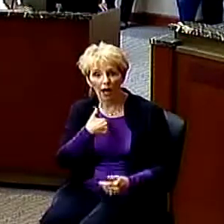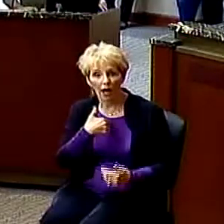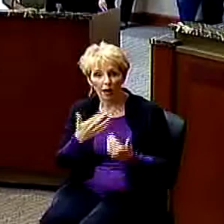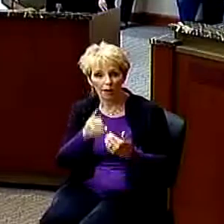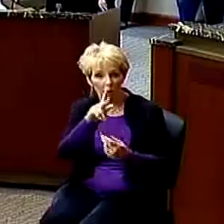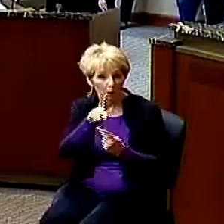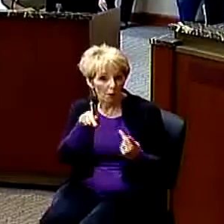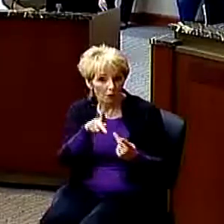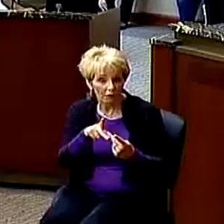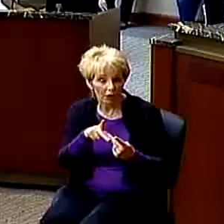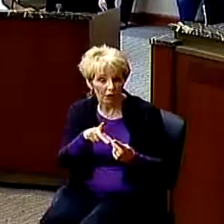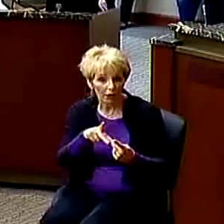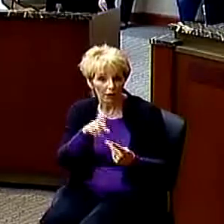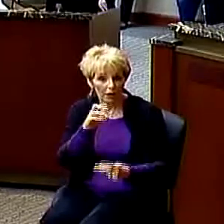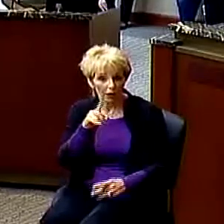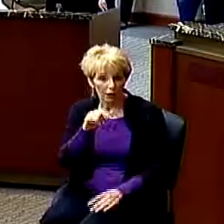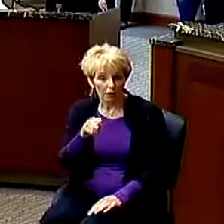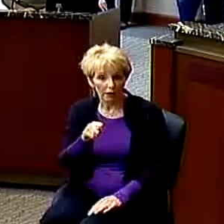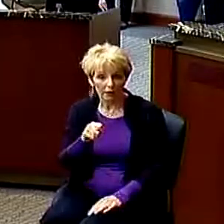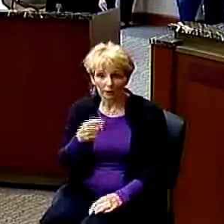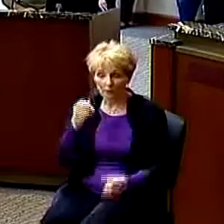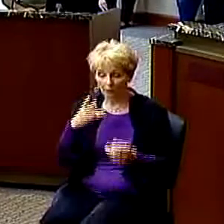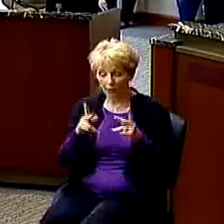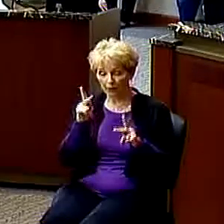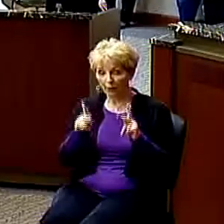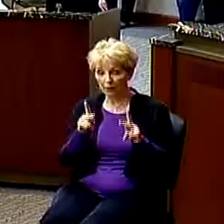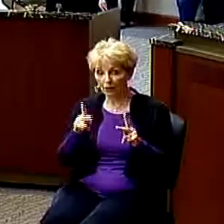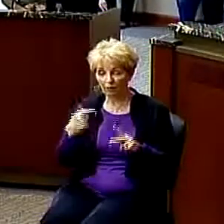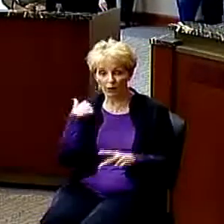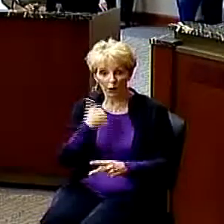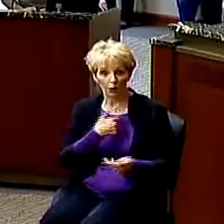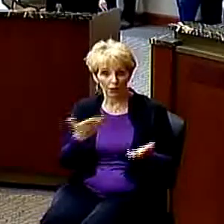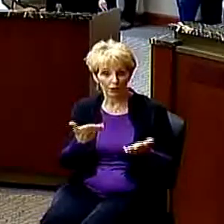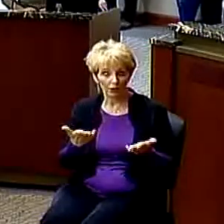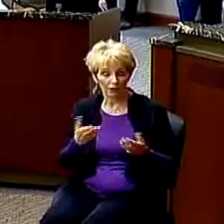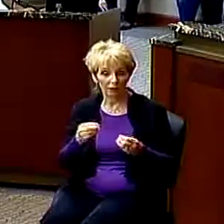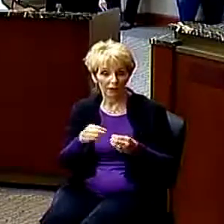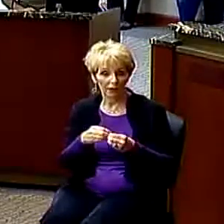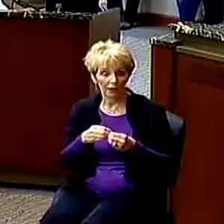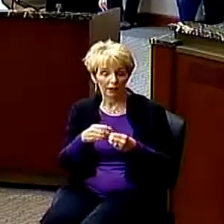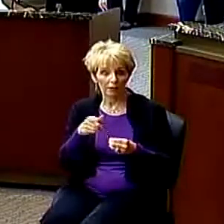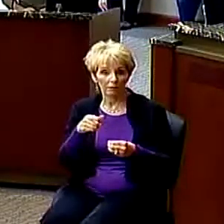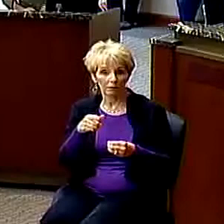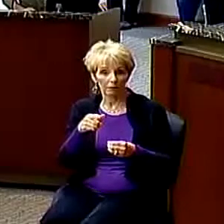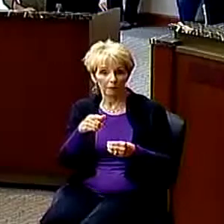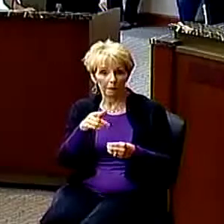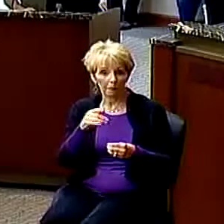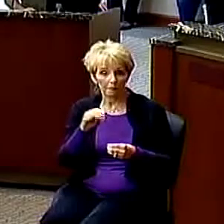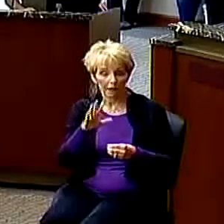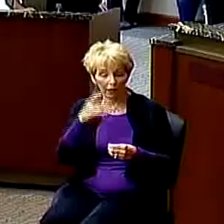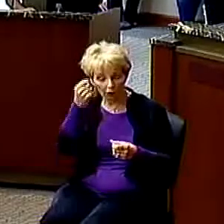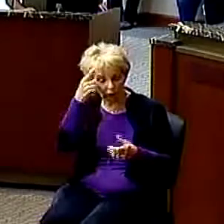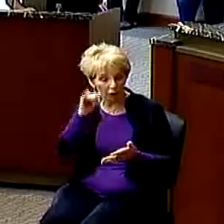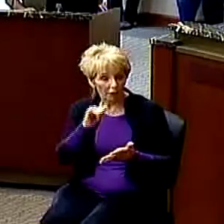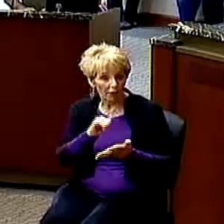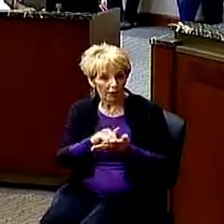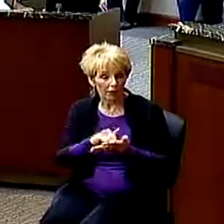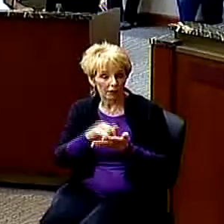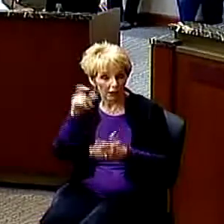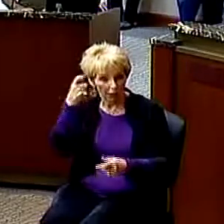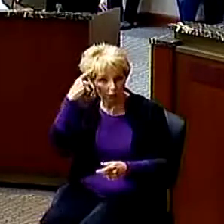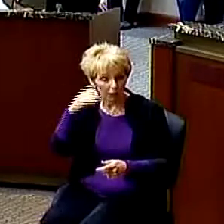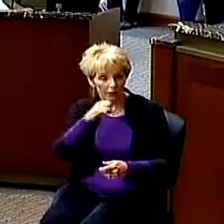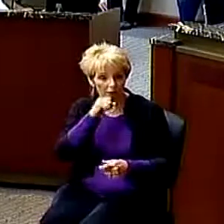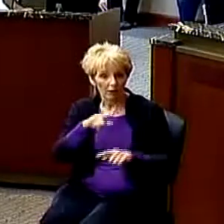perfect credit." And many people that we serve and interact they understand that the government